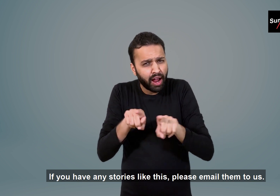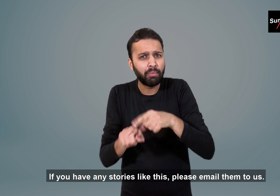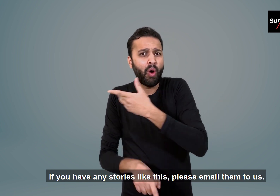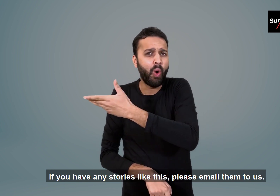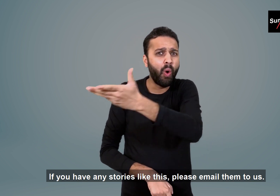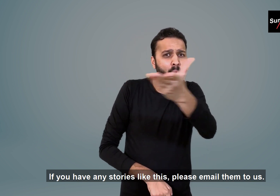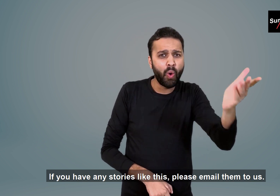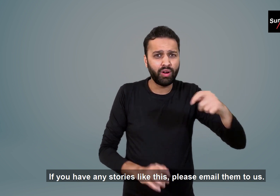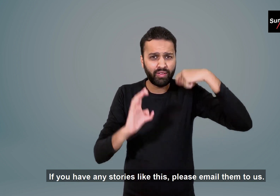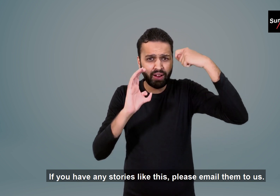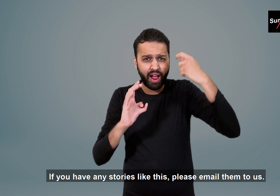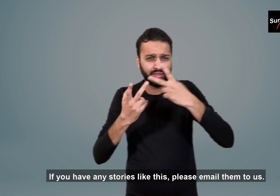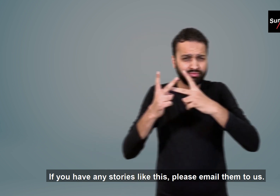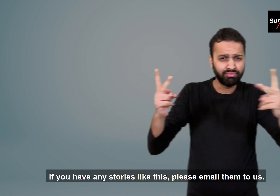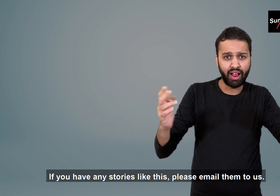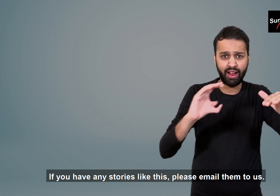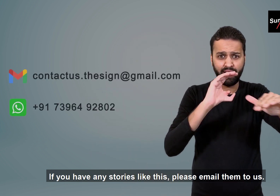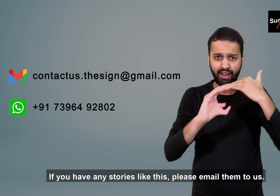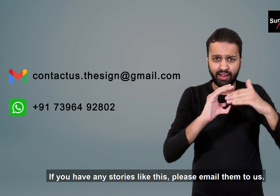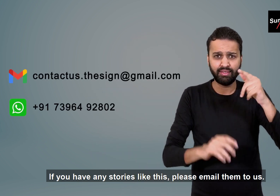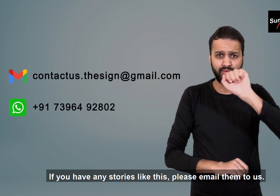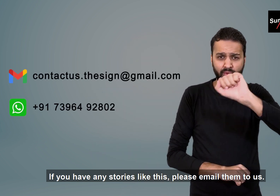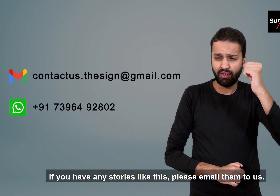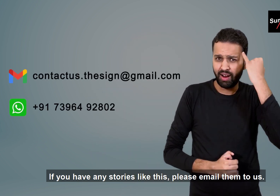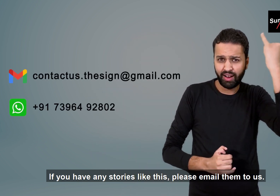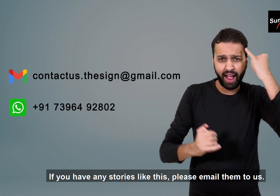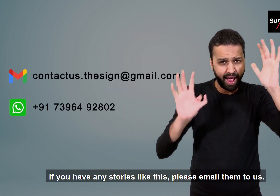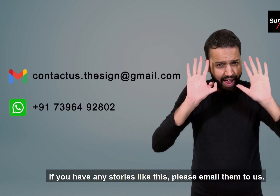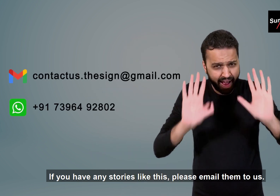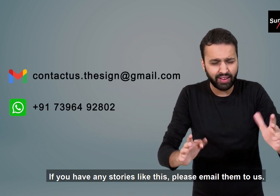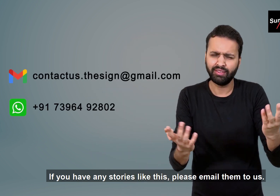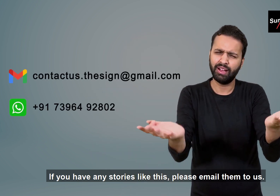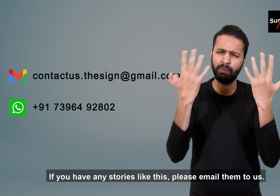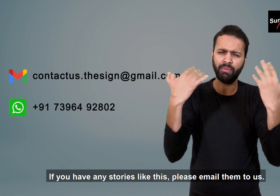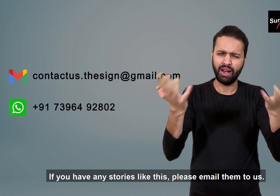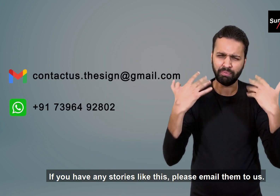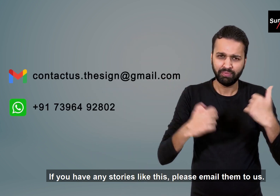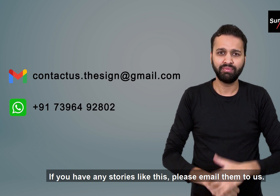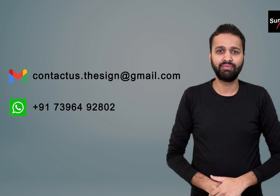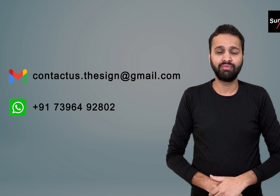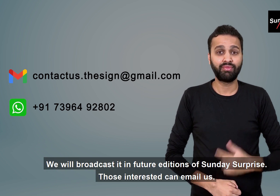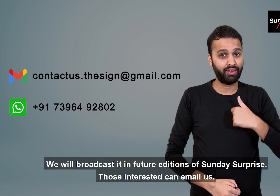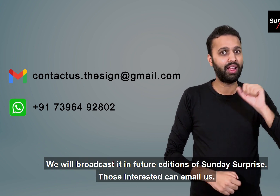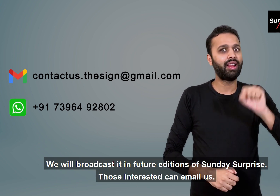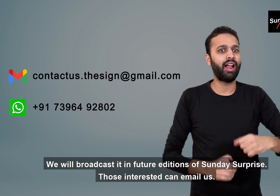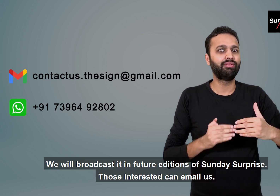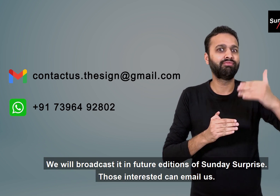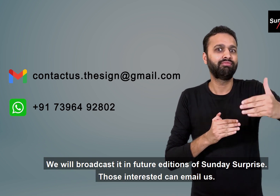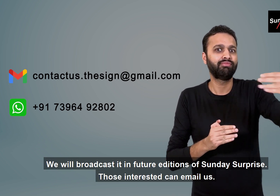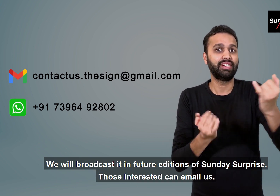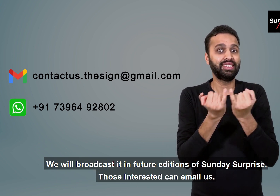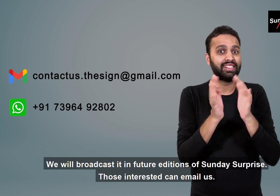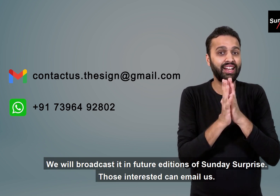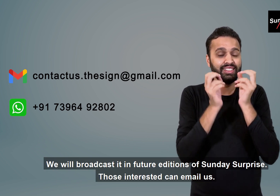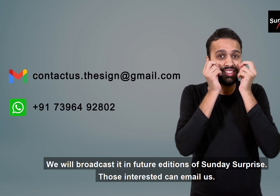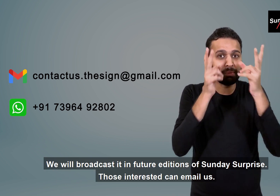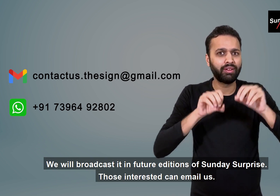If you have any stories like this, please email them to us. We will broadcast it in future editions of